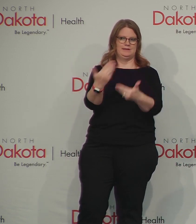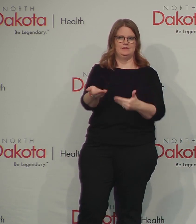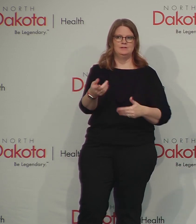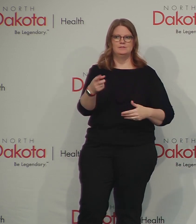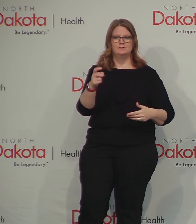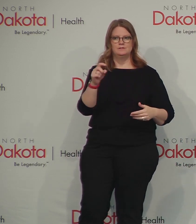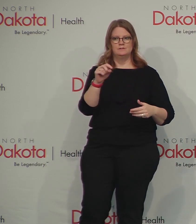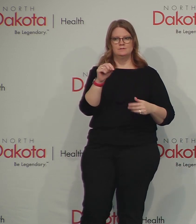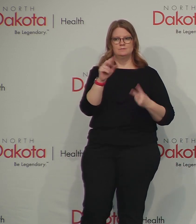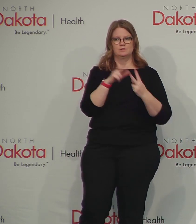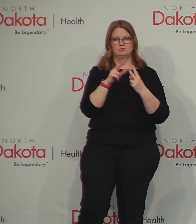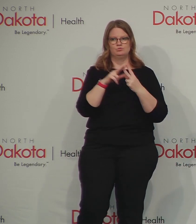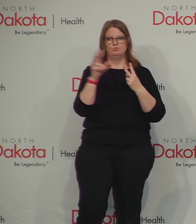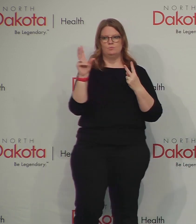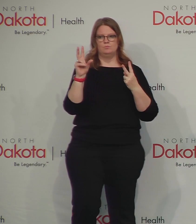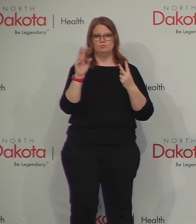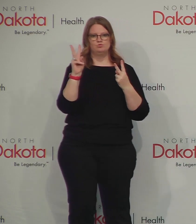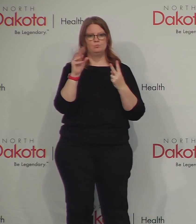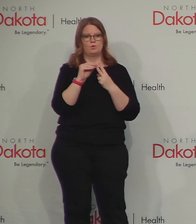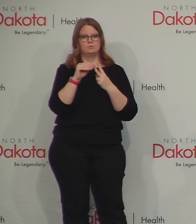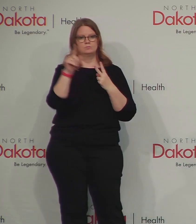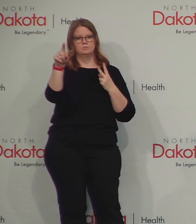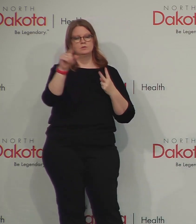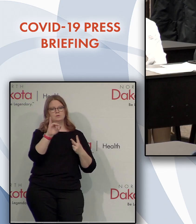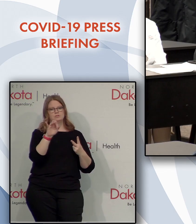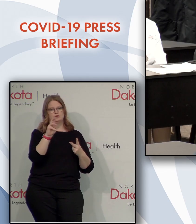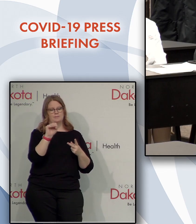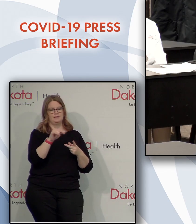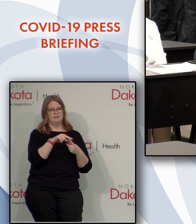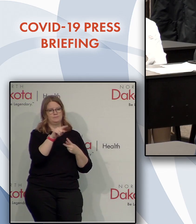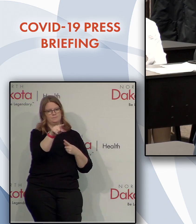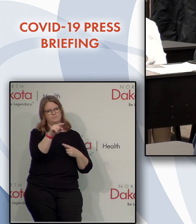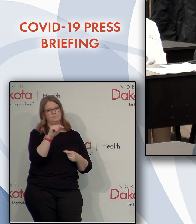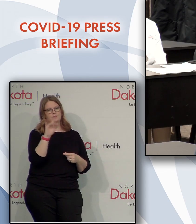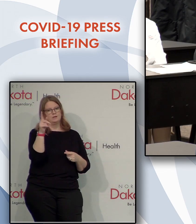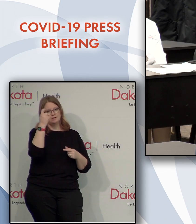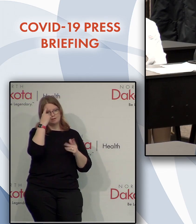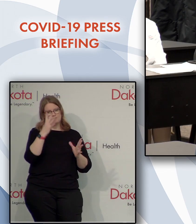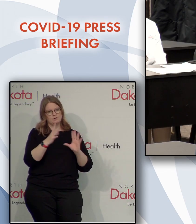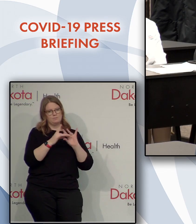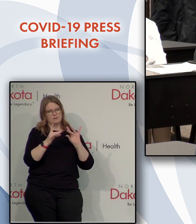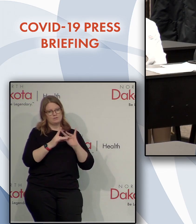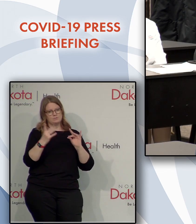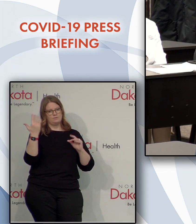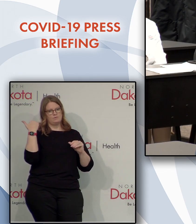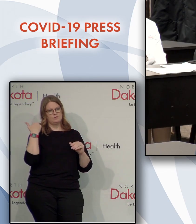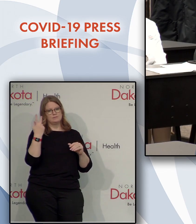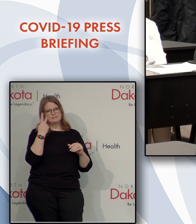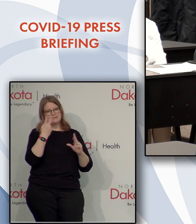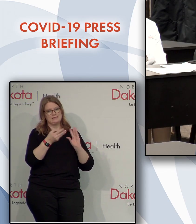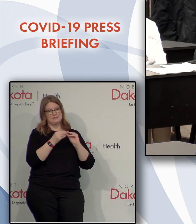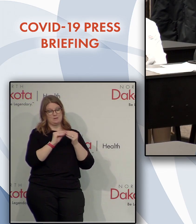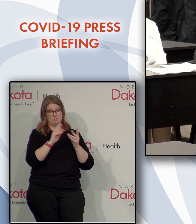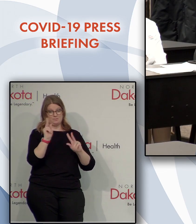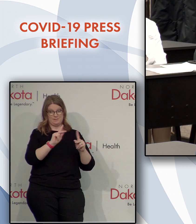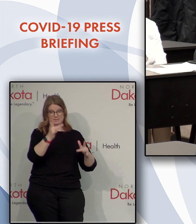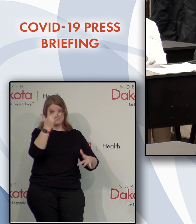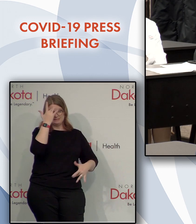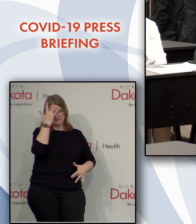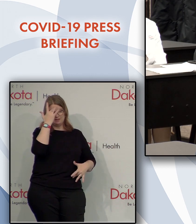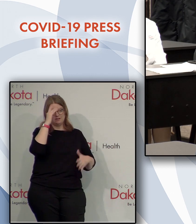messaging. Okay, Jeremy? Governor, you mentioned earlier we've seen active cases decline